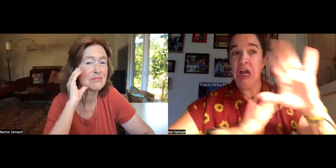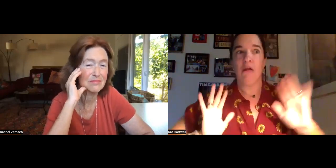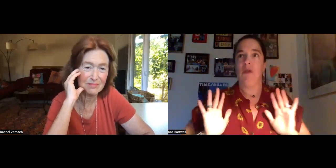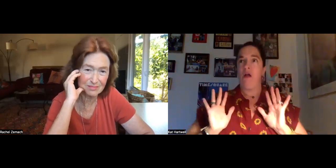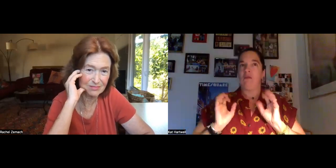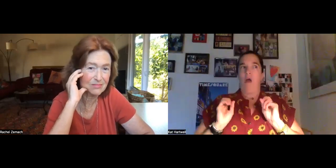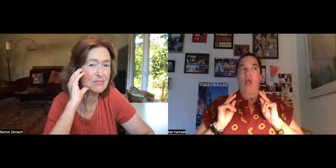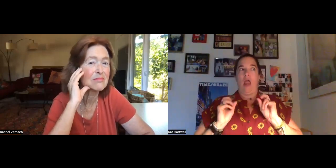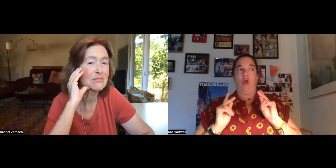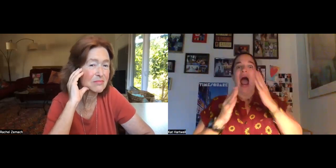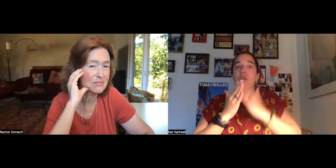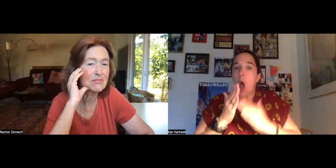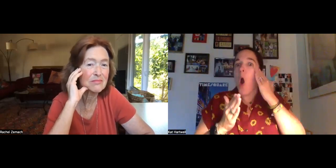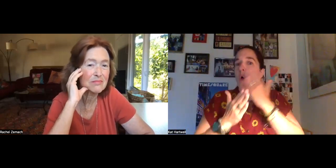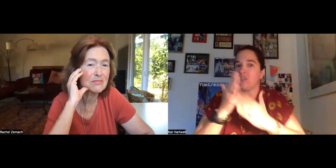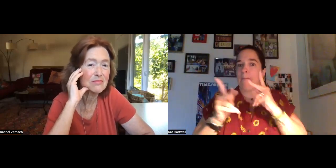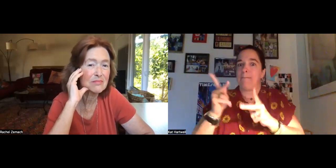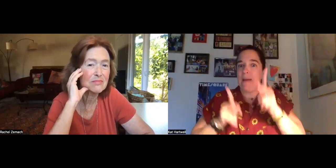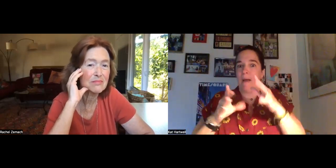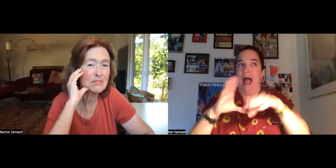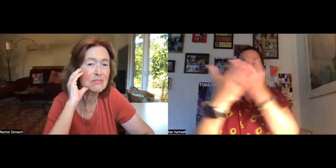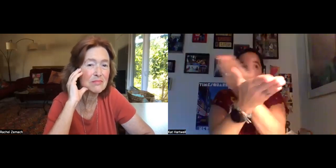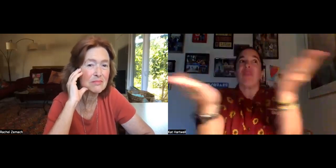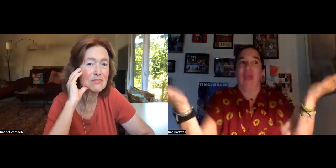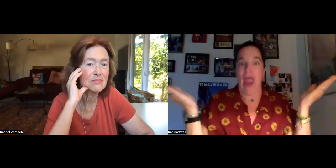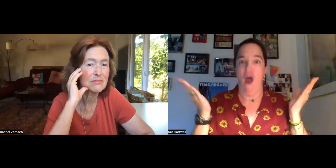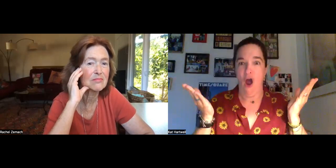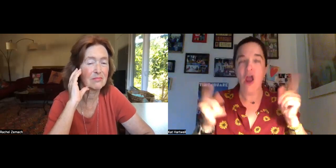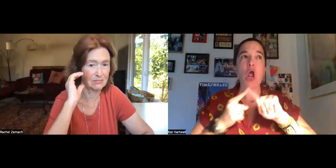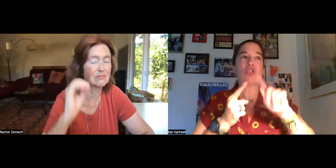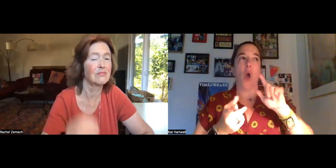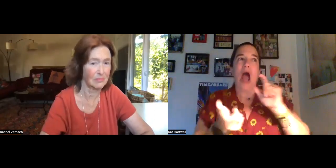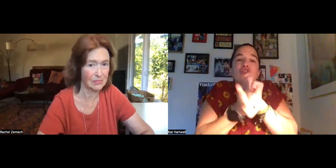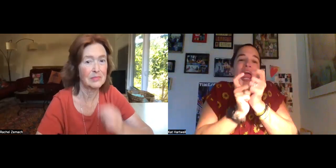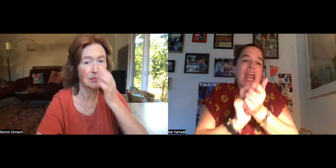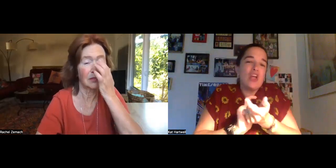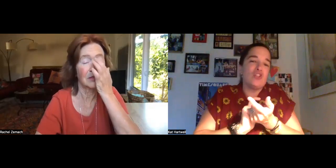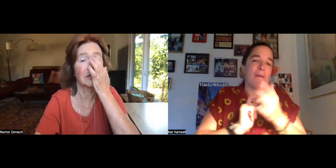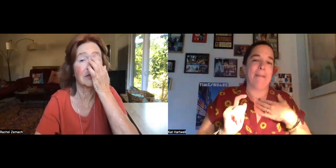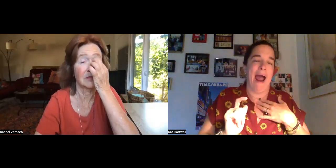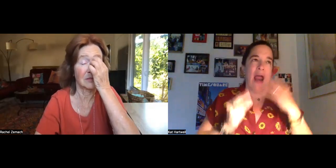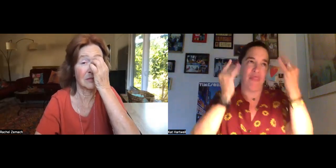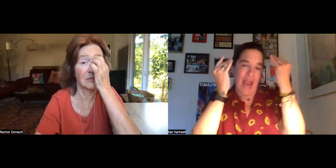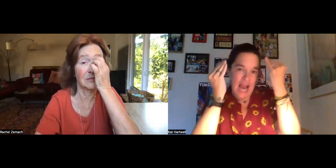baby. Okay. I know some people out there. So I changed my